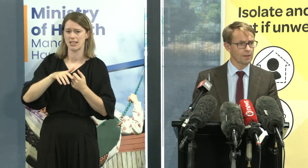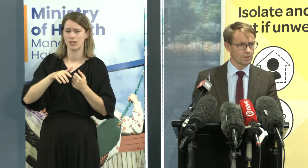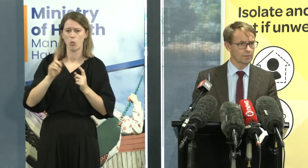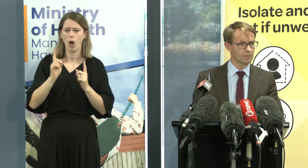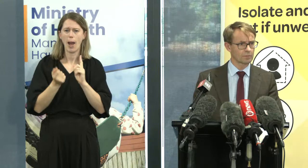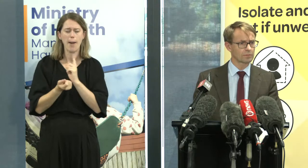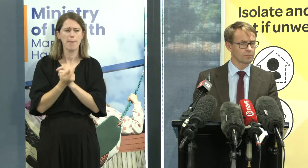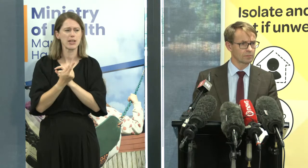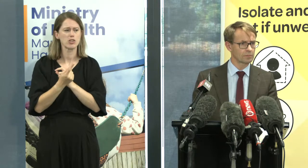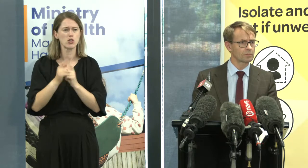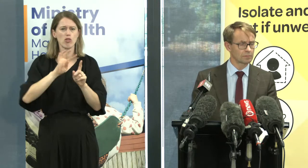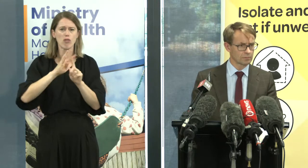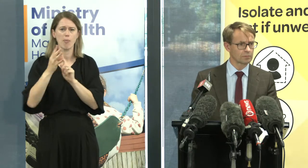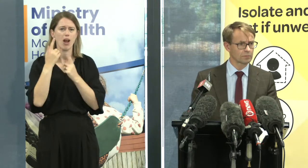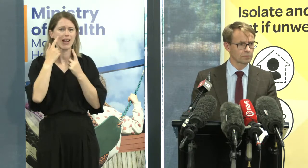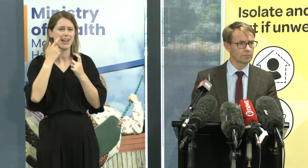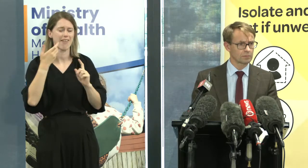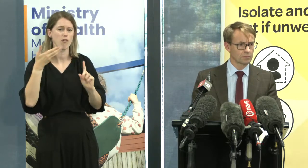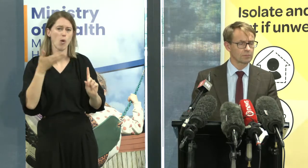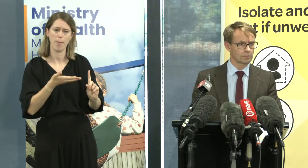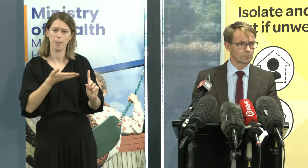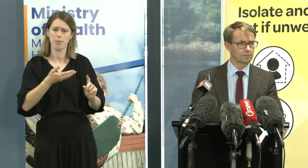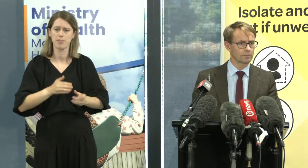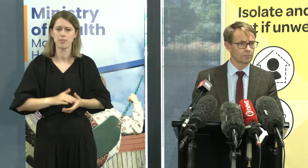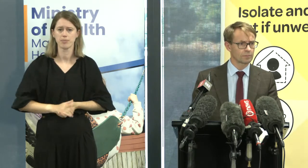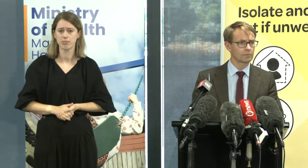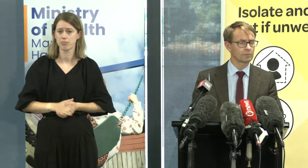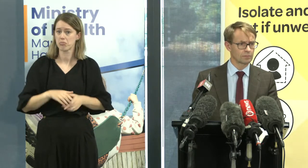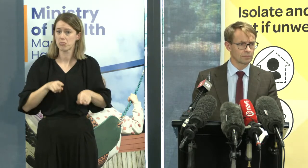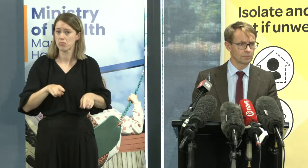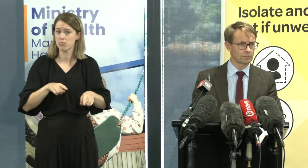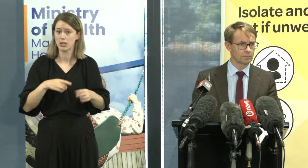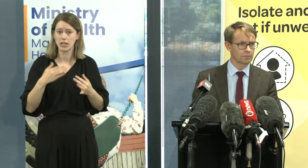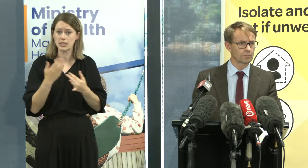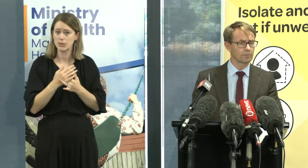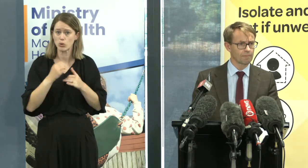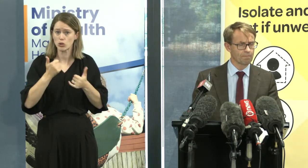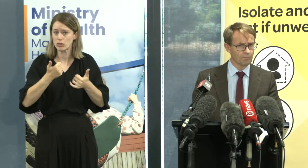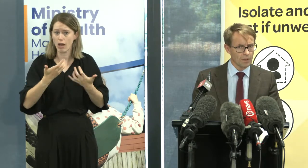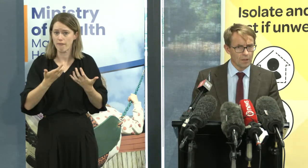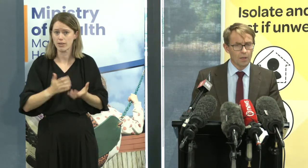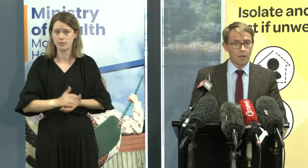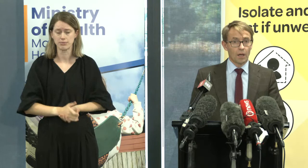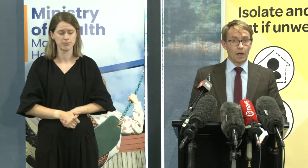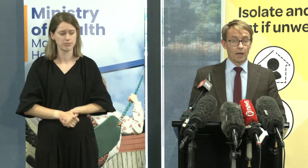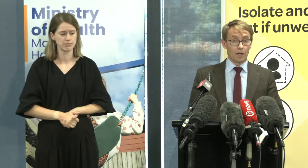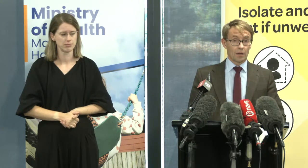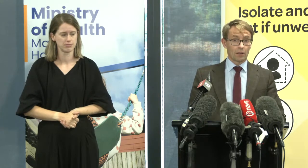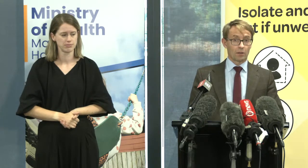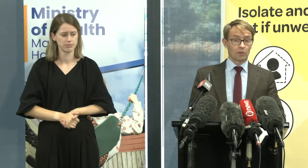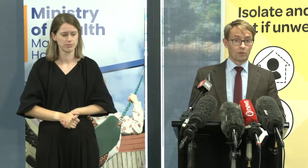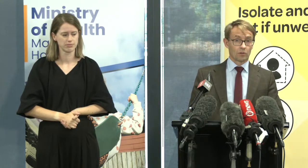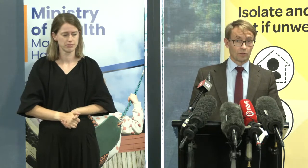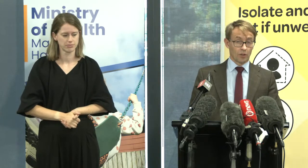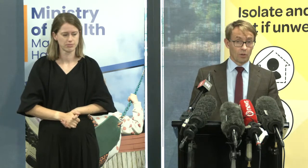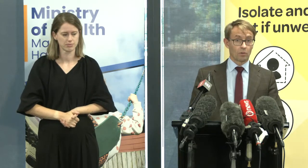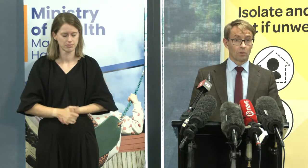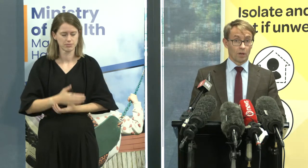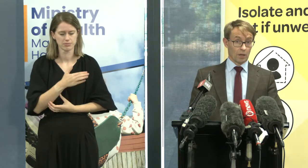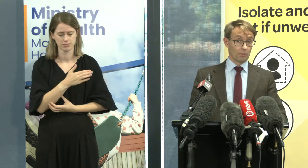what happened to the wraparound care being provided in the community? Is this accessible enough for everyone? I